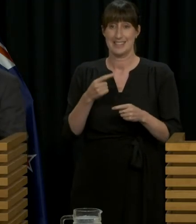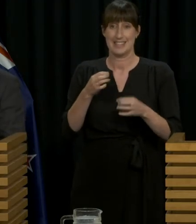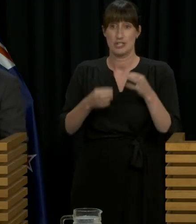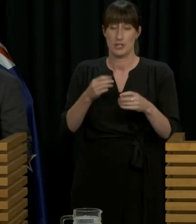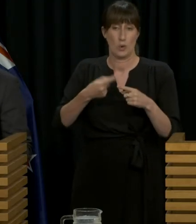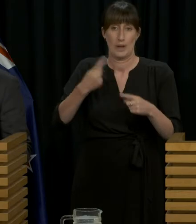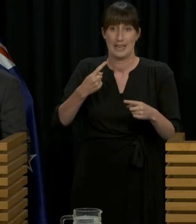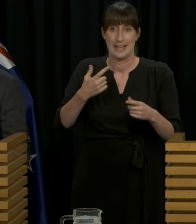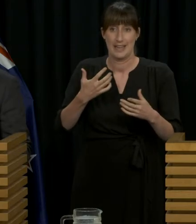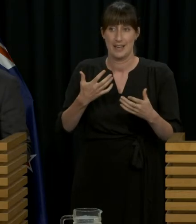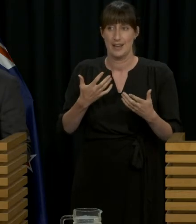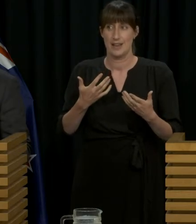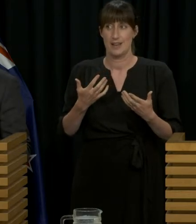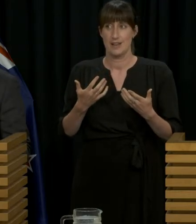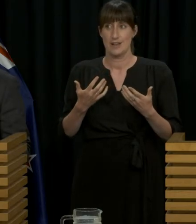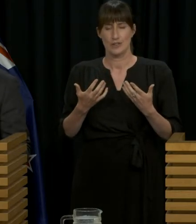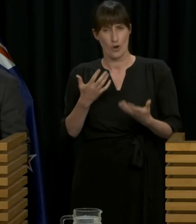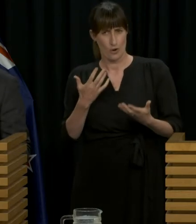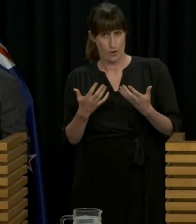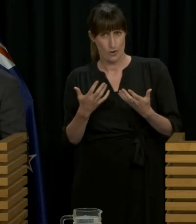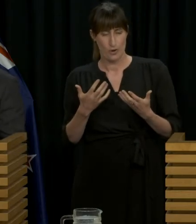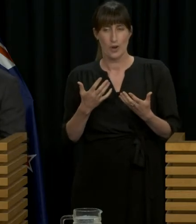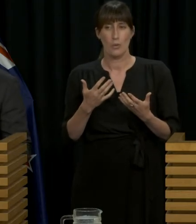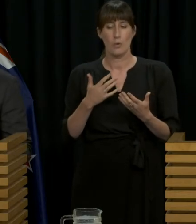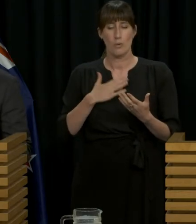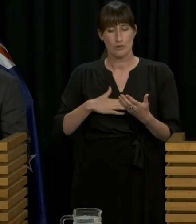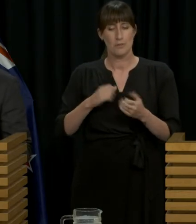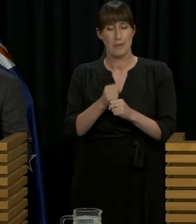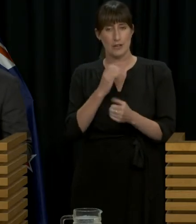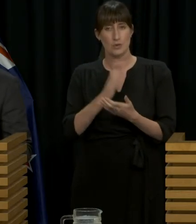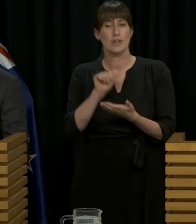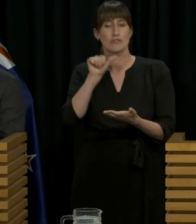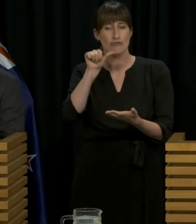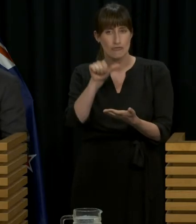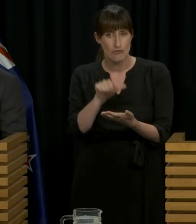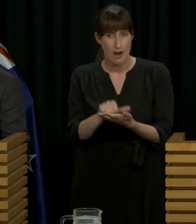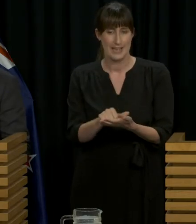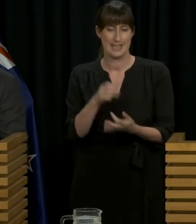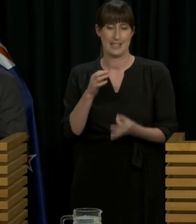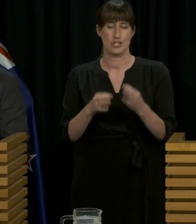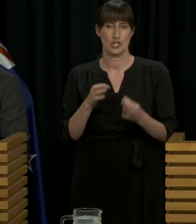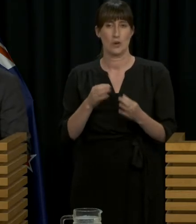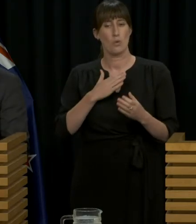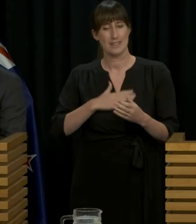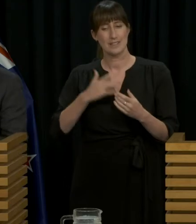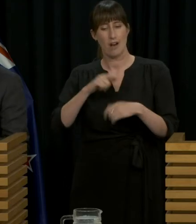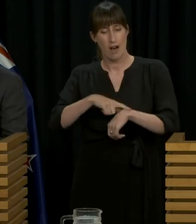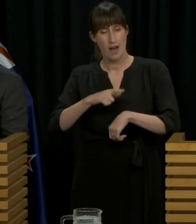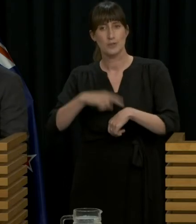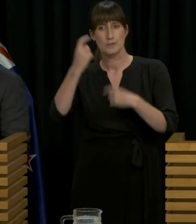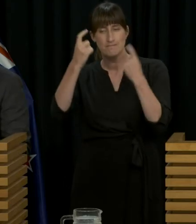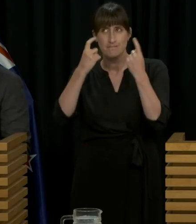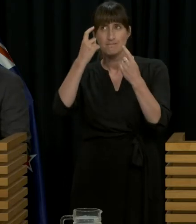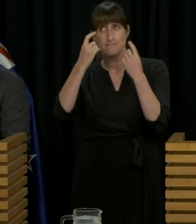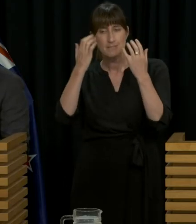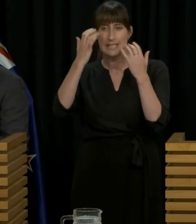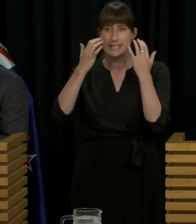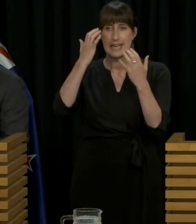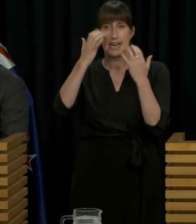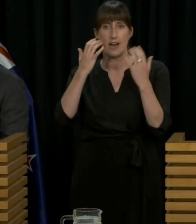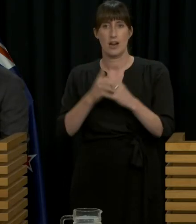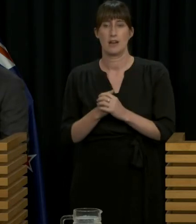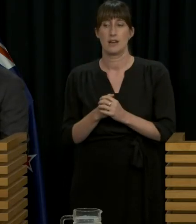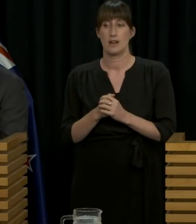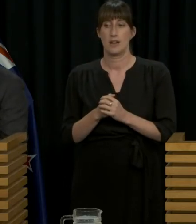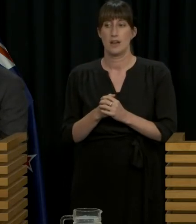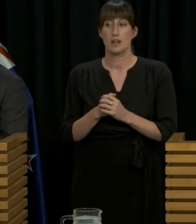So before I was, to say it's going to be a permanent feature, I do want to have the opportunity to consider that a bit more. But it may well be something, or a